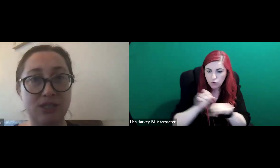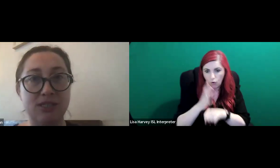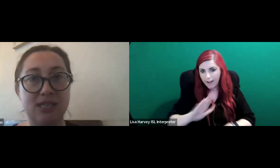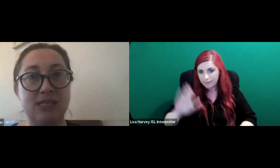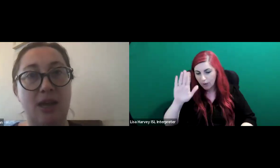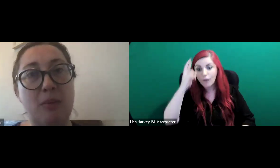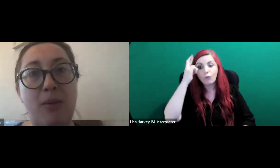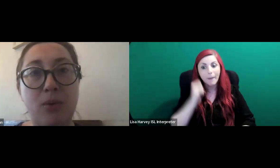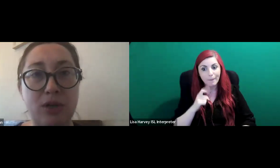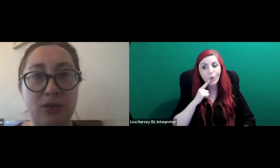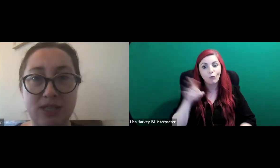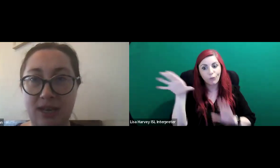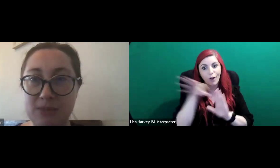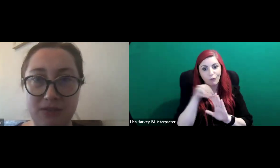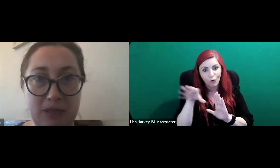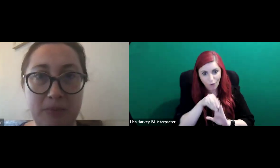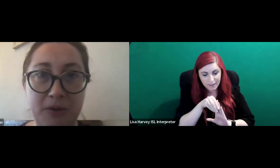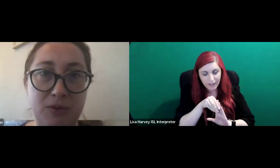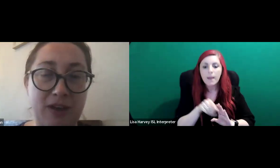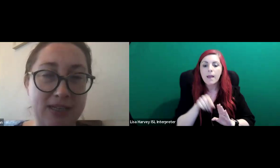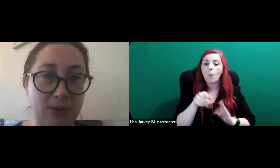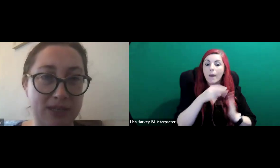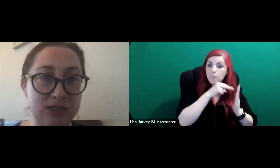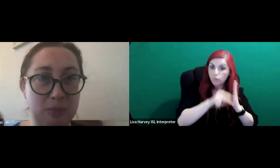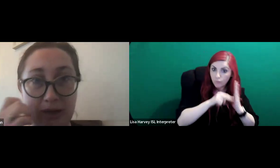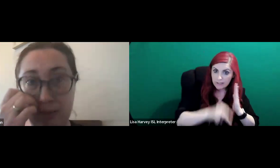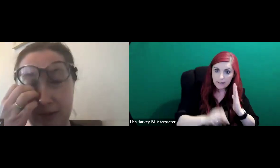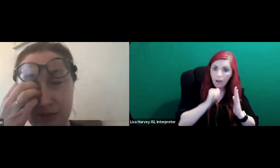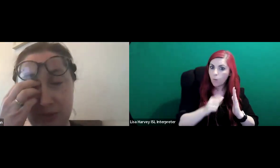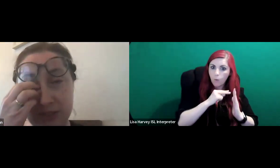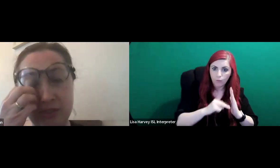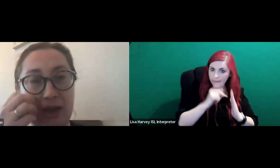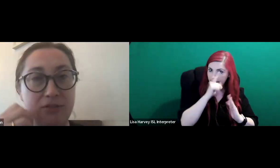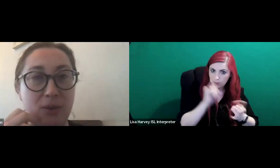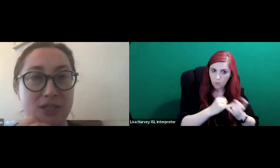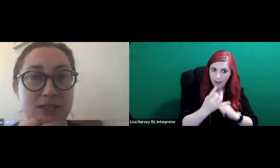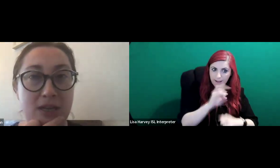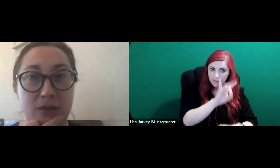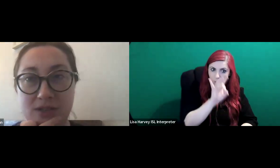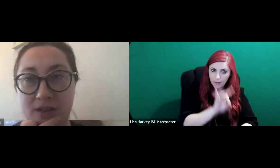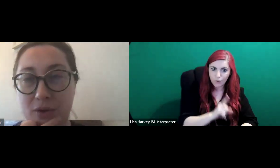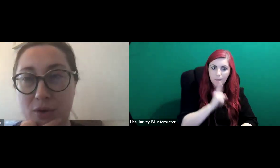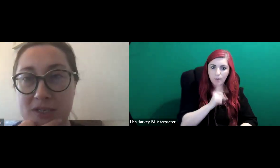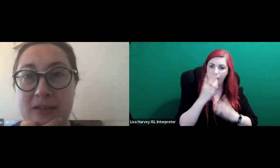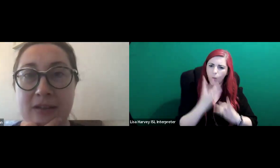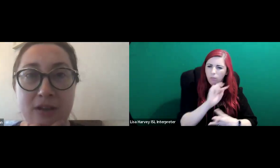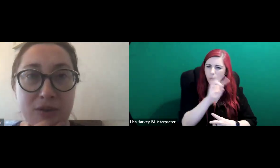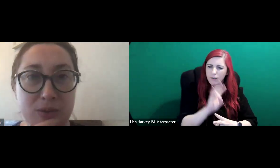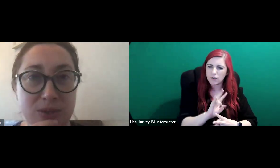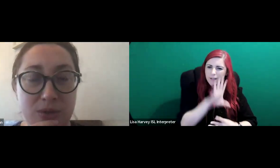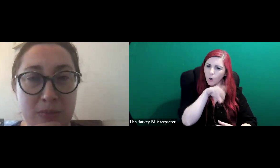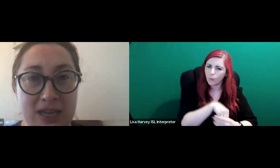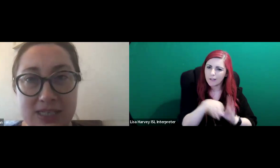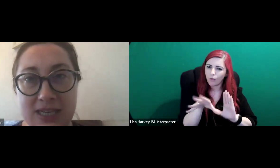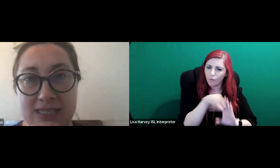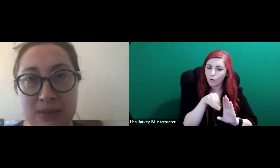recording the questions this time. I won't use the names of the people who've asked the questions, but I just want to have the questions included on the recording for